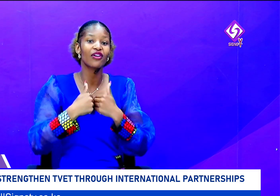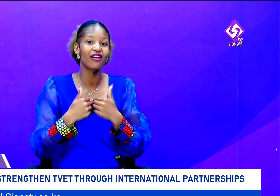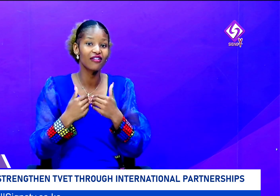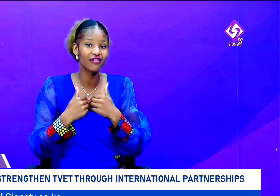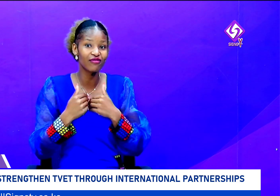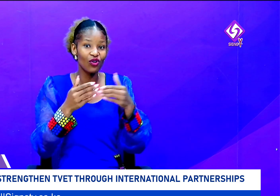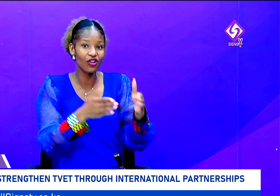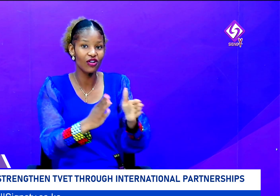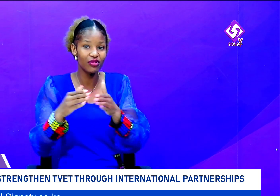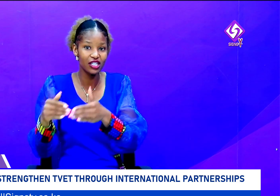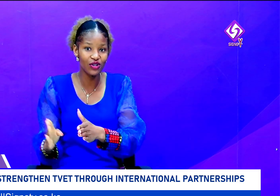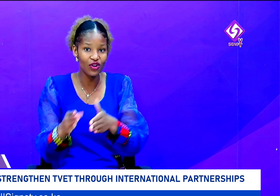CBE curriculum.